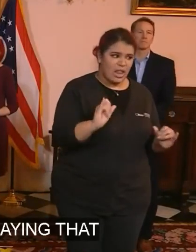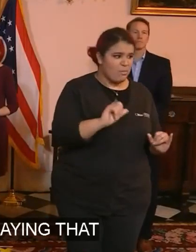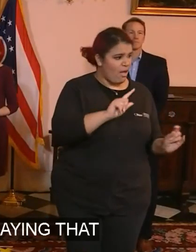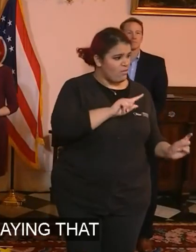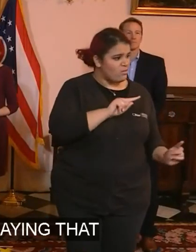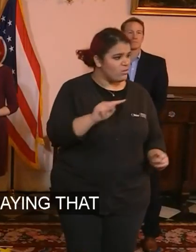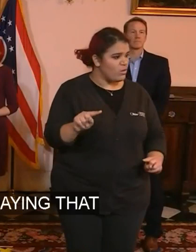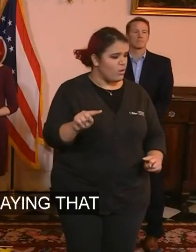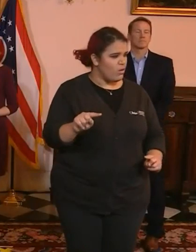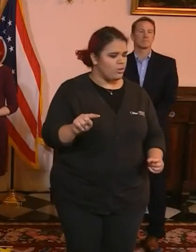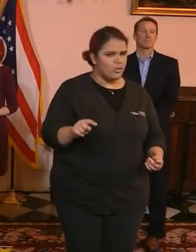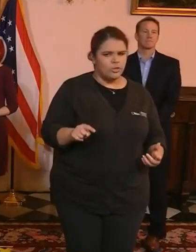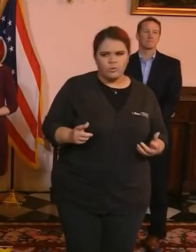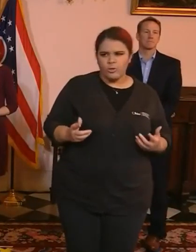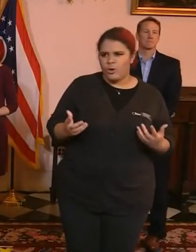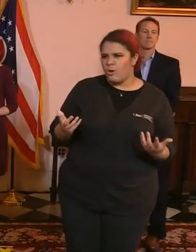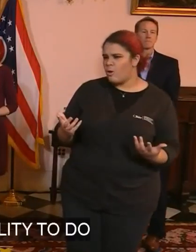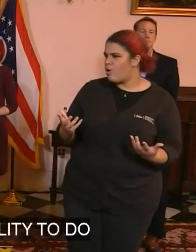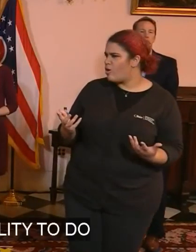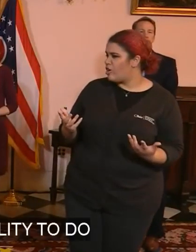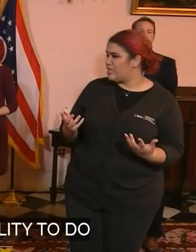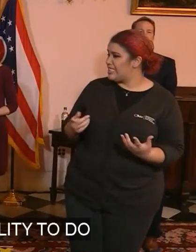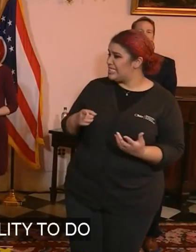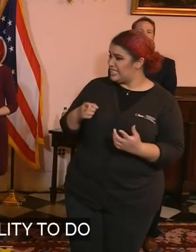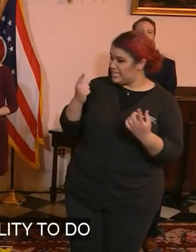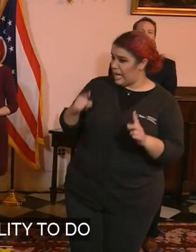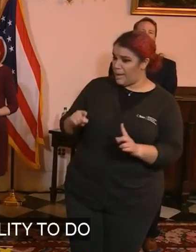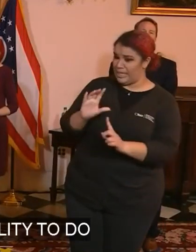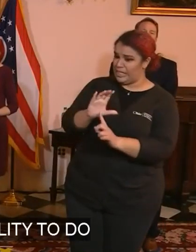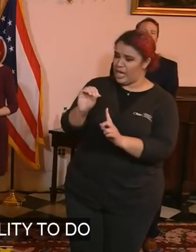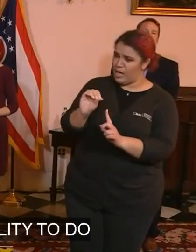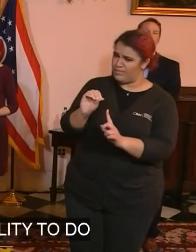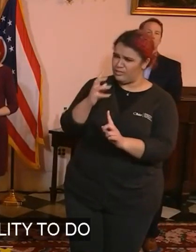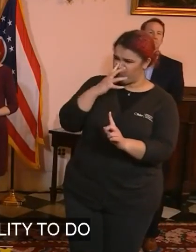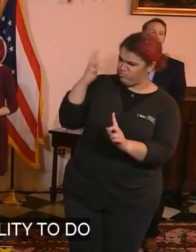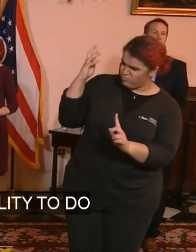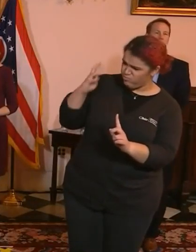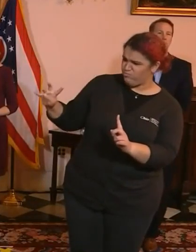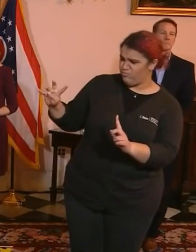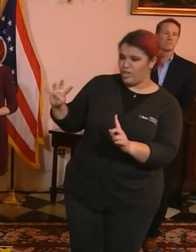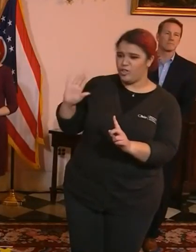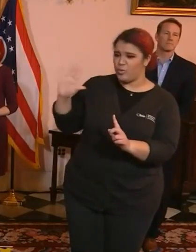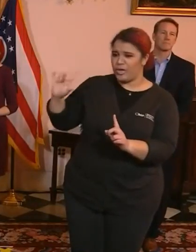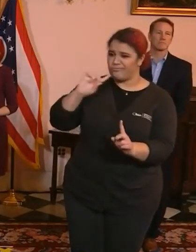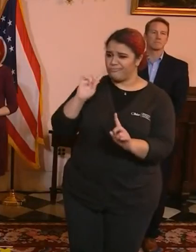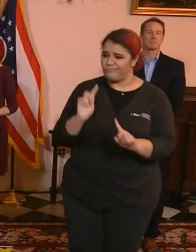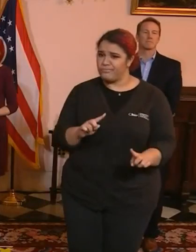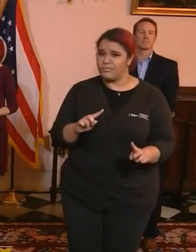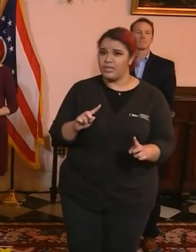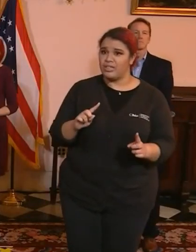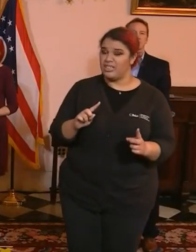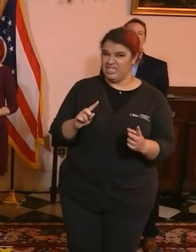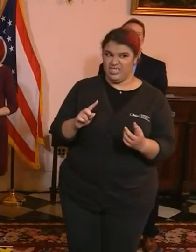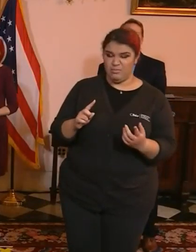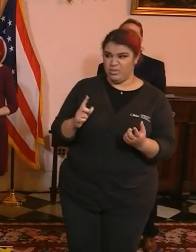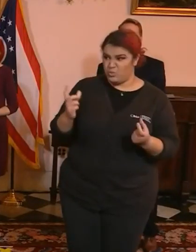going to do for companies if they're blatantly disregarding your guidelines, including the new ones today with the